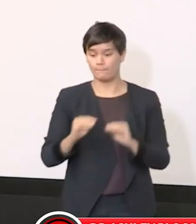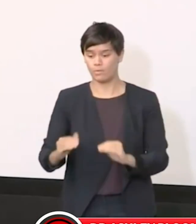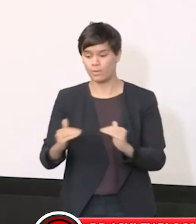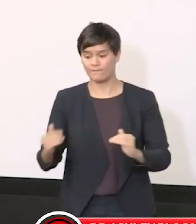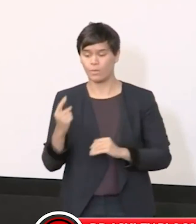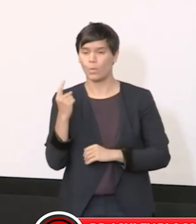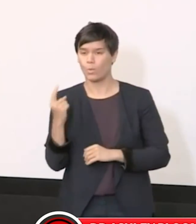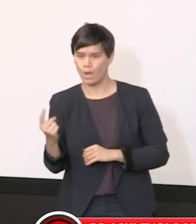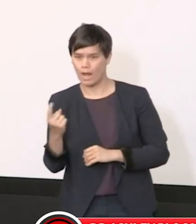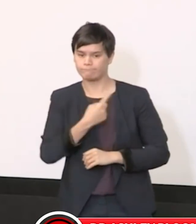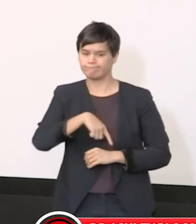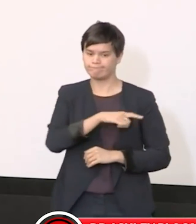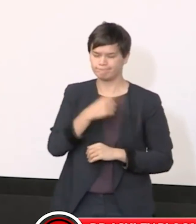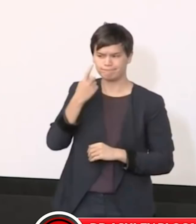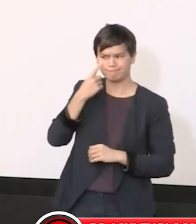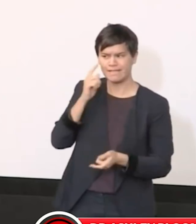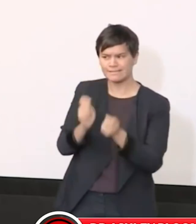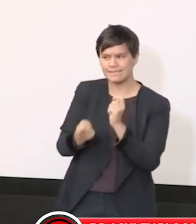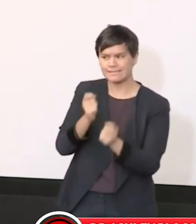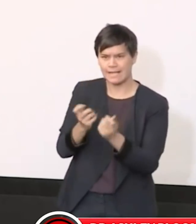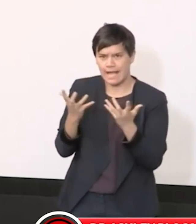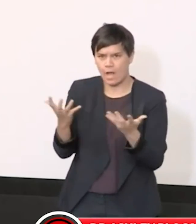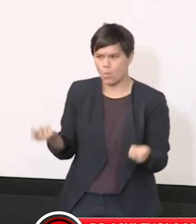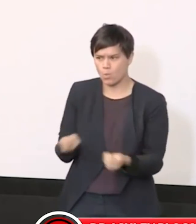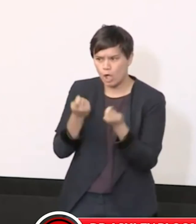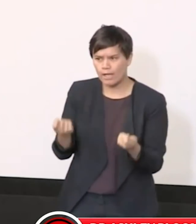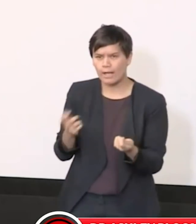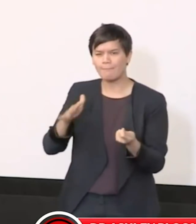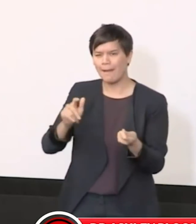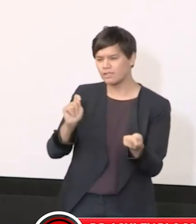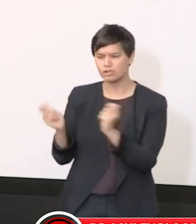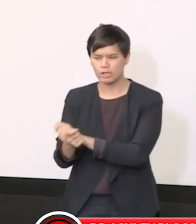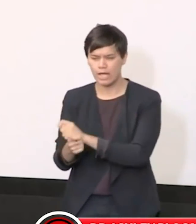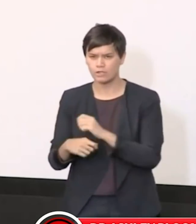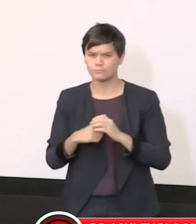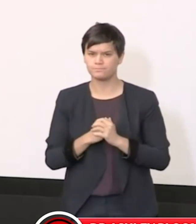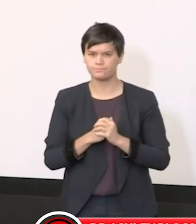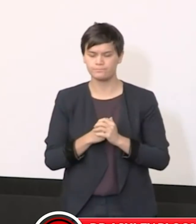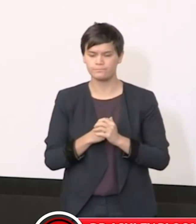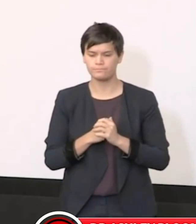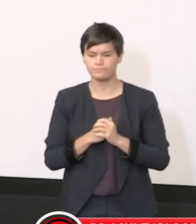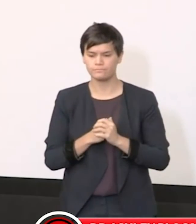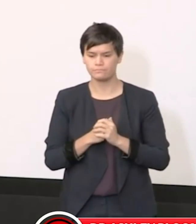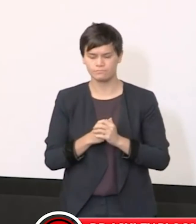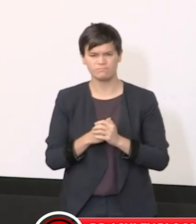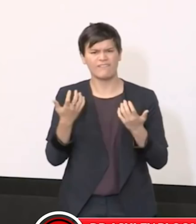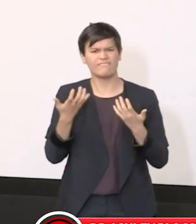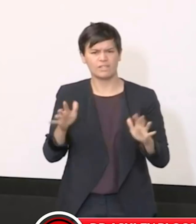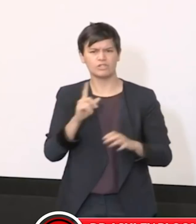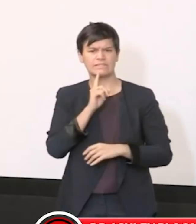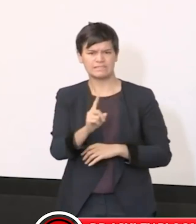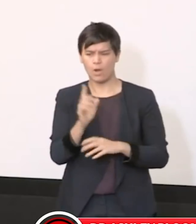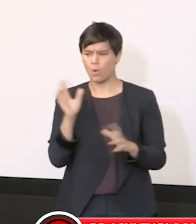focus of how our testing will look. And since January, as I said earlier, we've done around 282,000